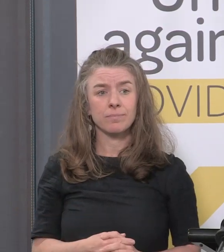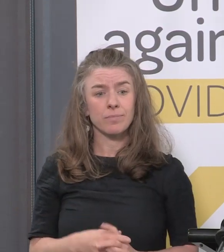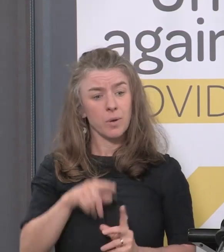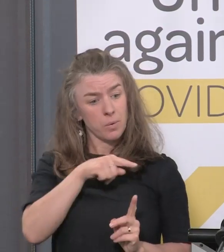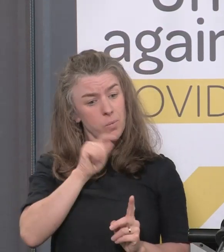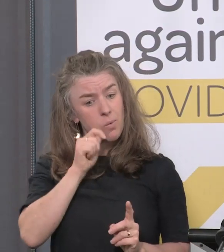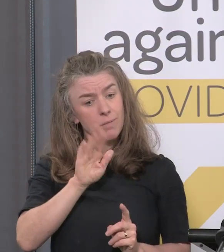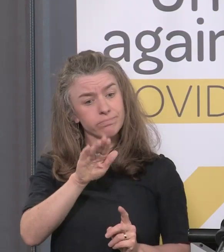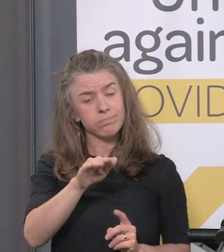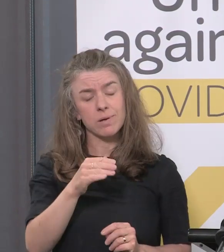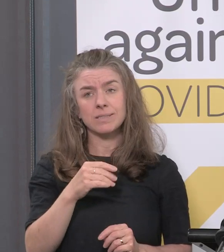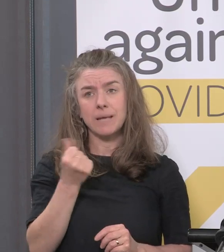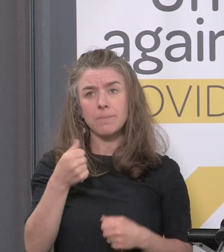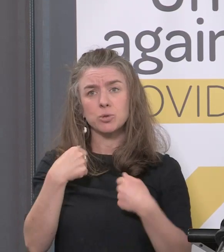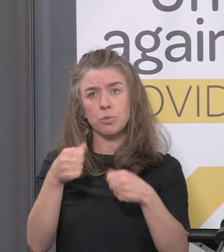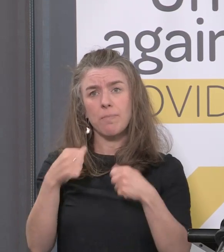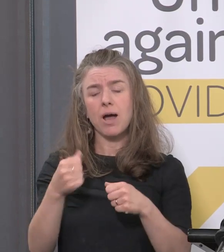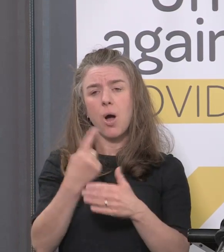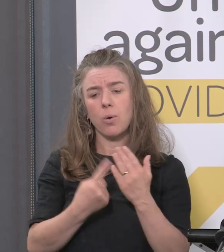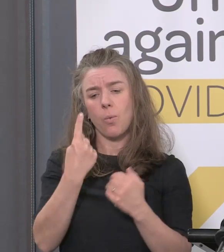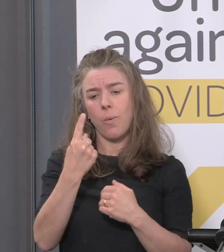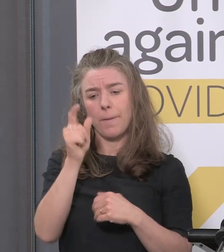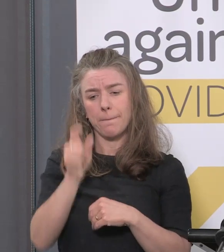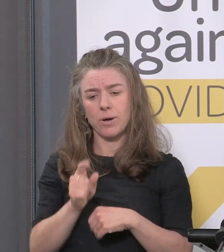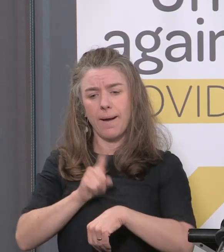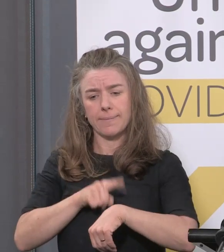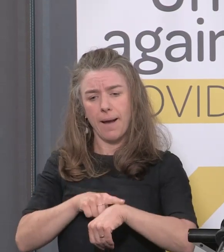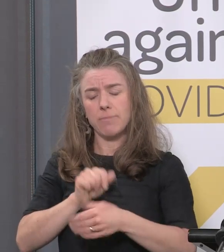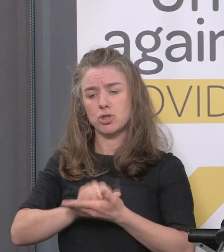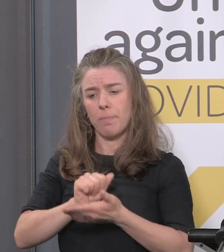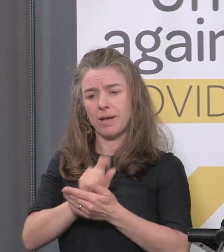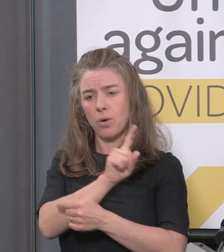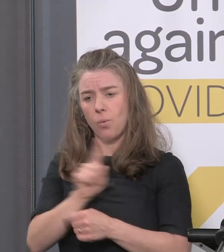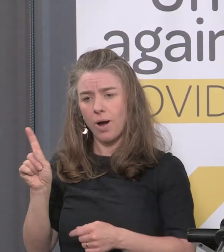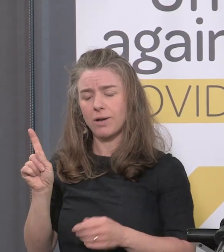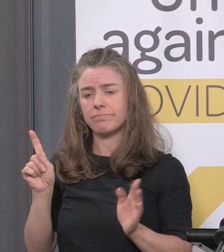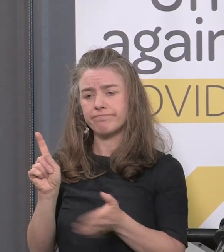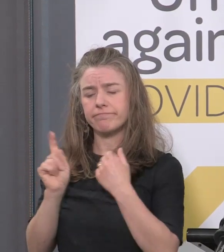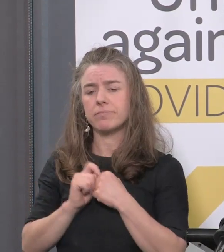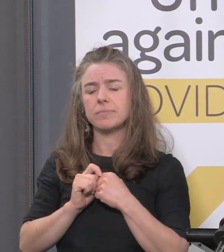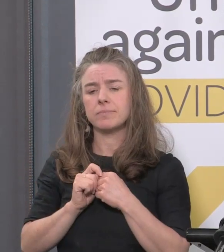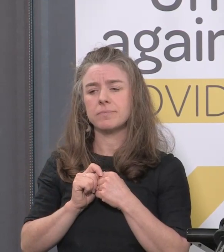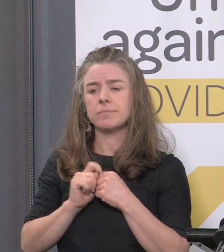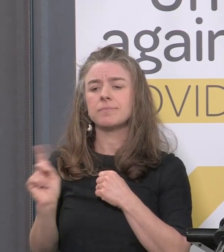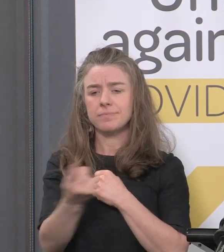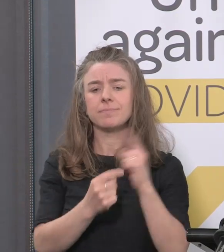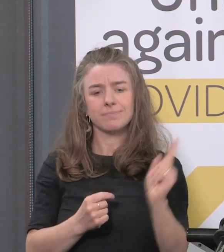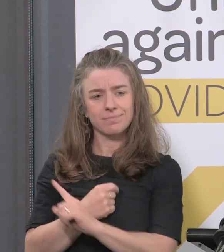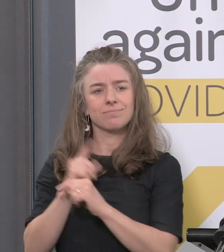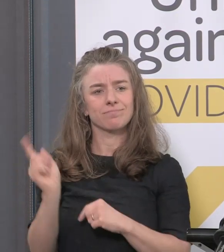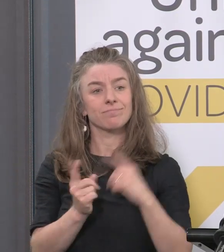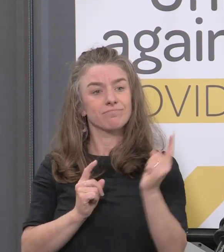out policy that some supermarkets have done? Not normally. I've been through a number of